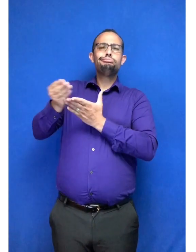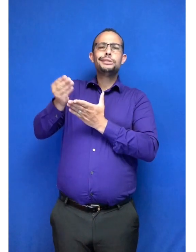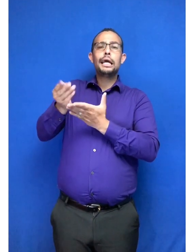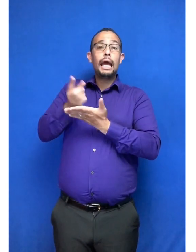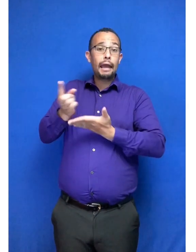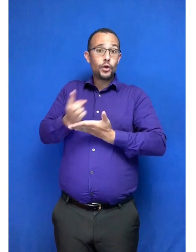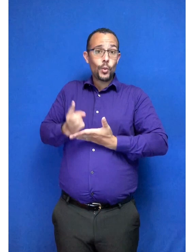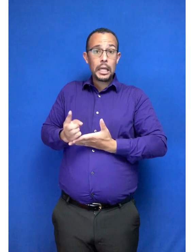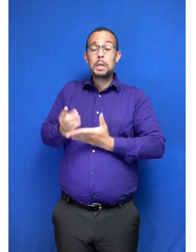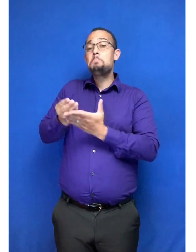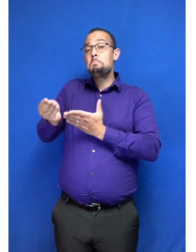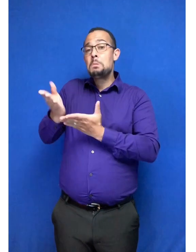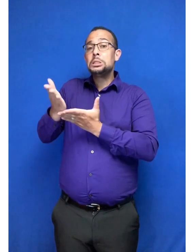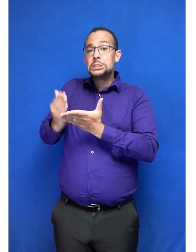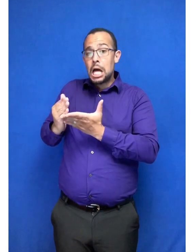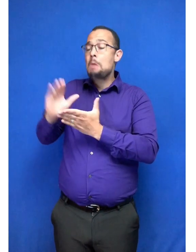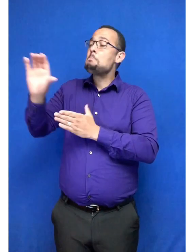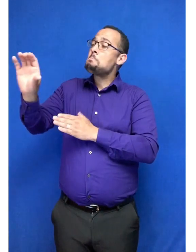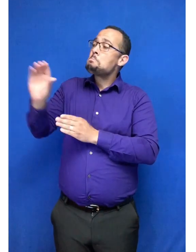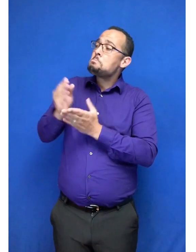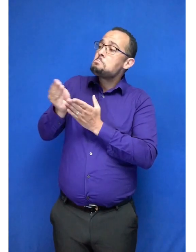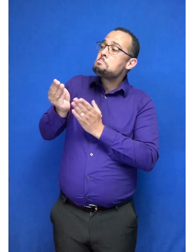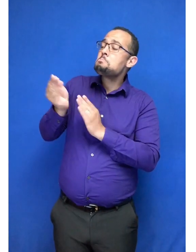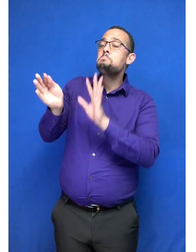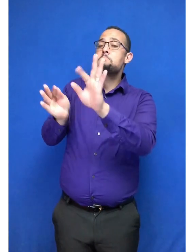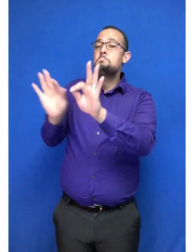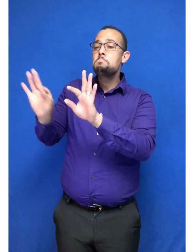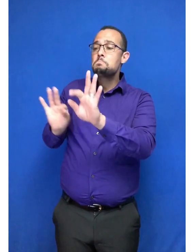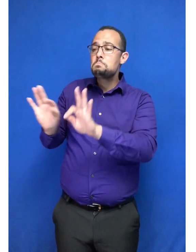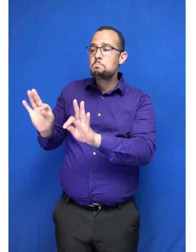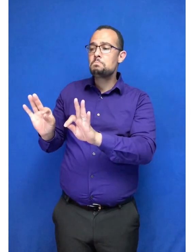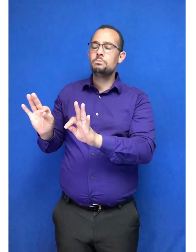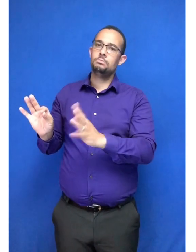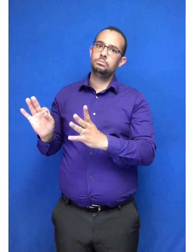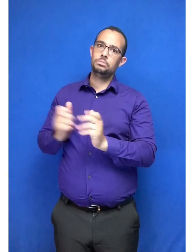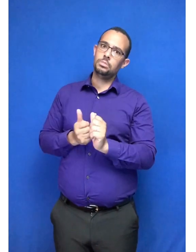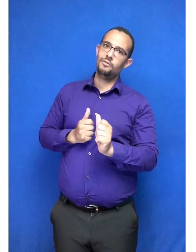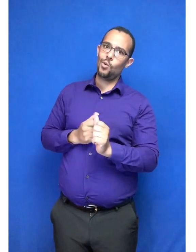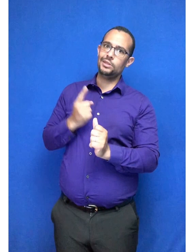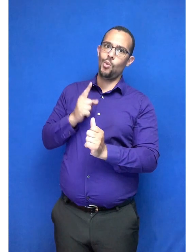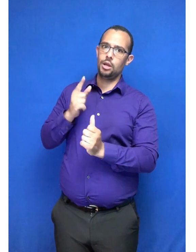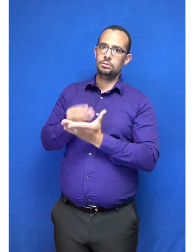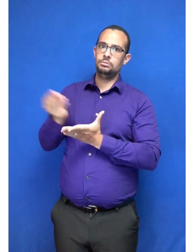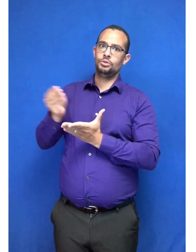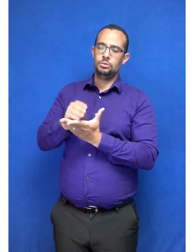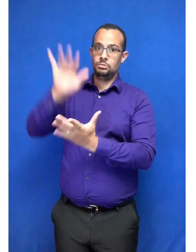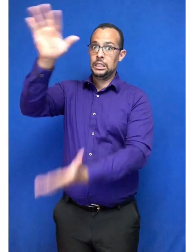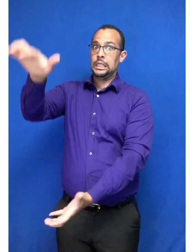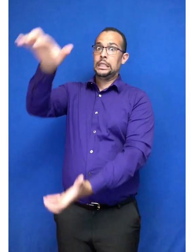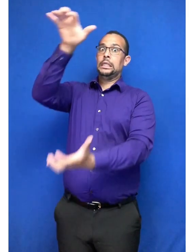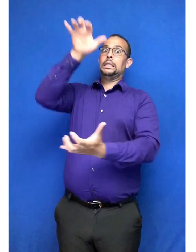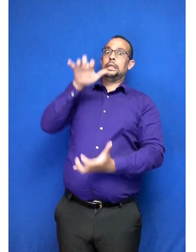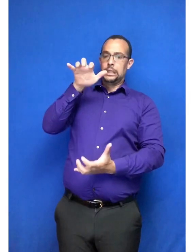week. This way you don't have to hit it in one large bill, get a couple things, and just build your cash that way.